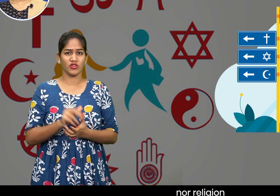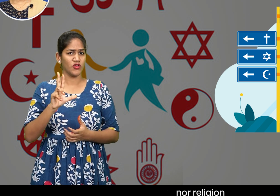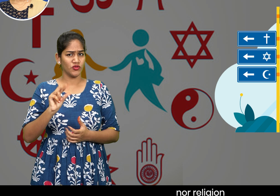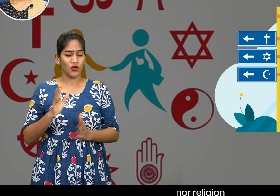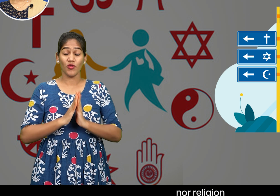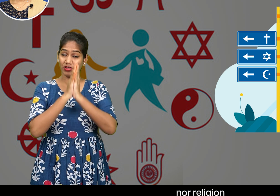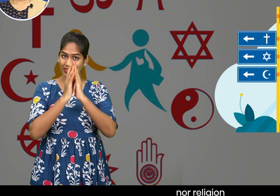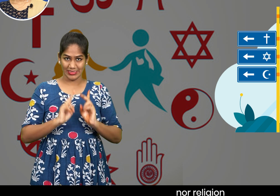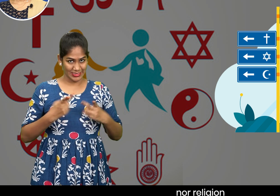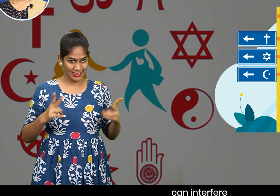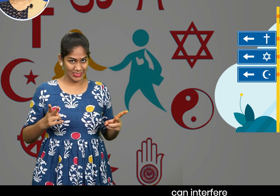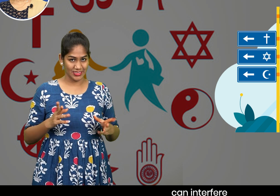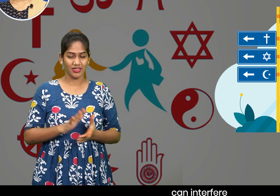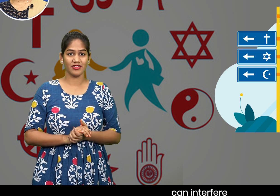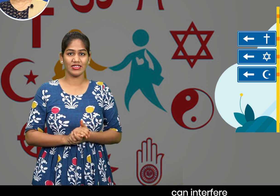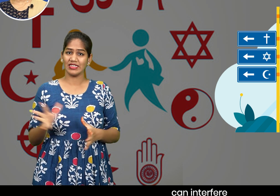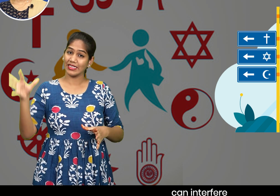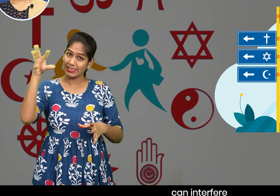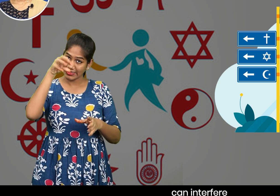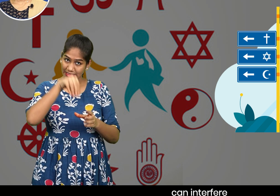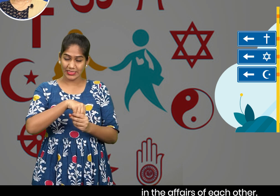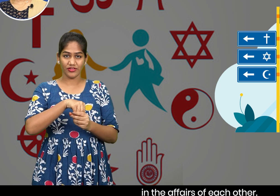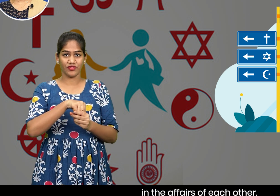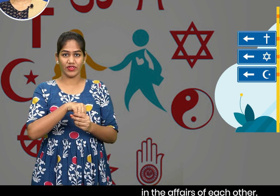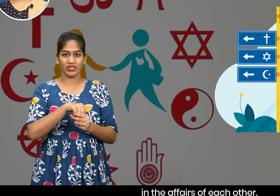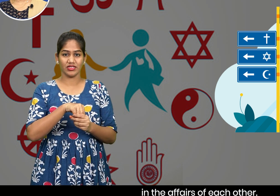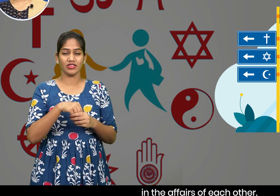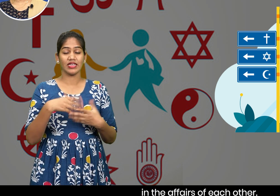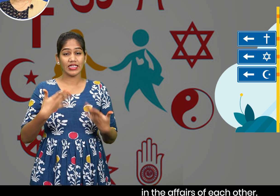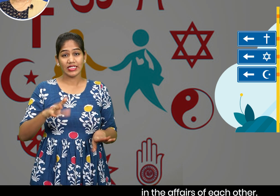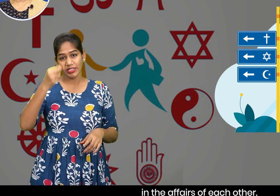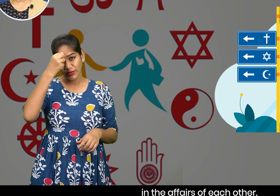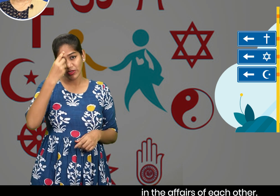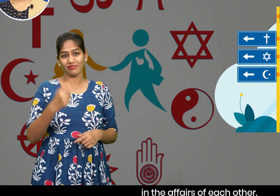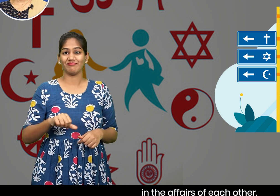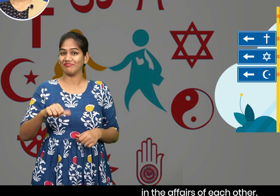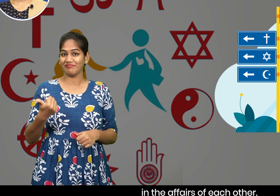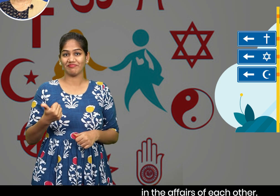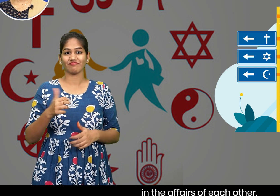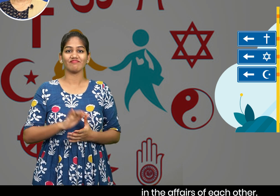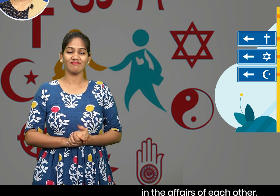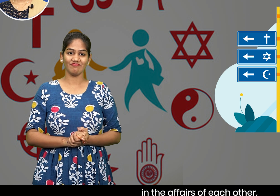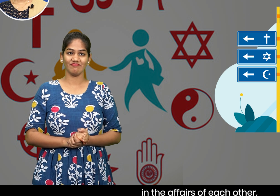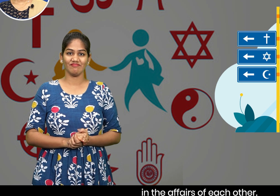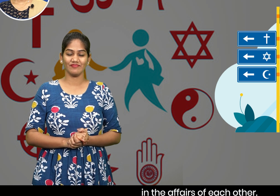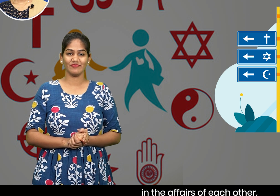nor religion can interfere in the affairs of each other.